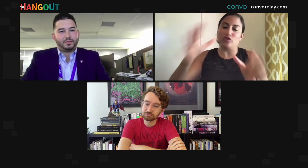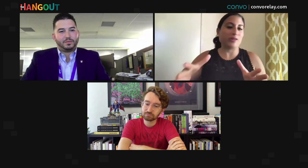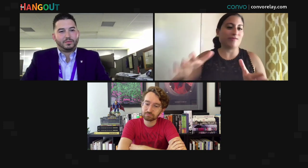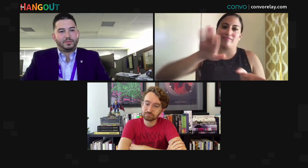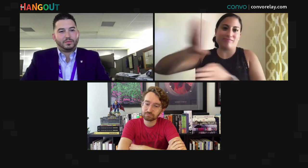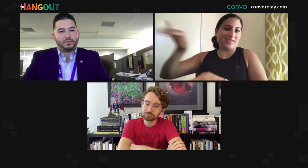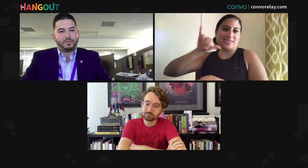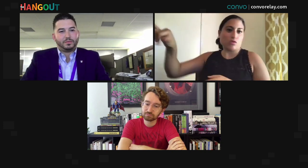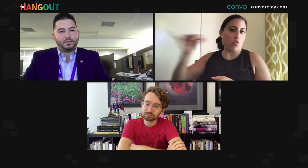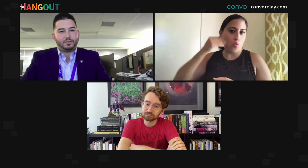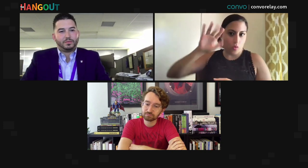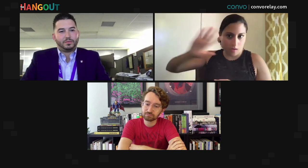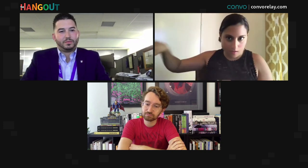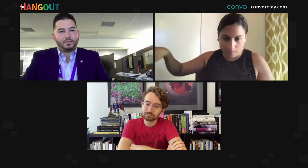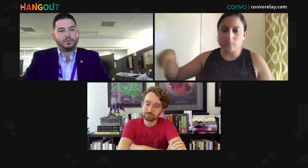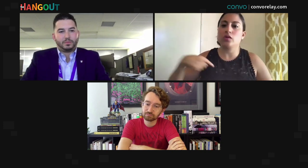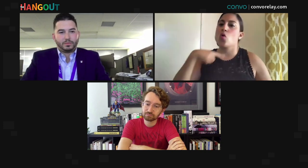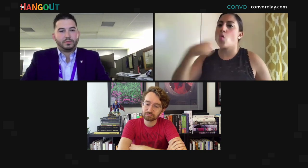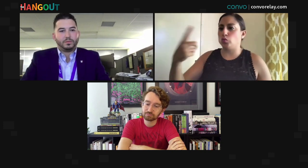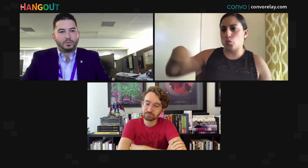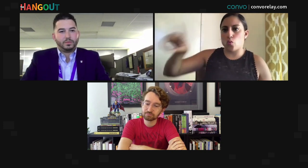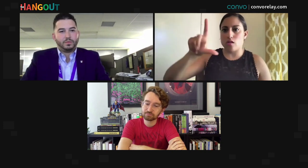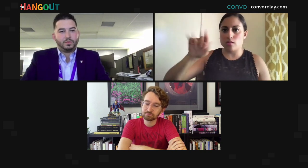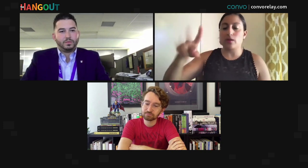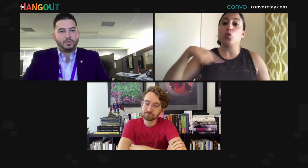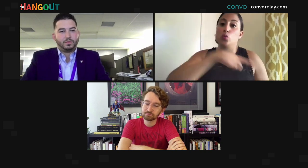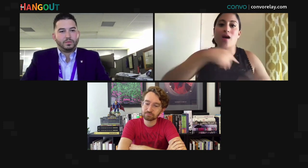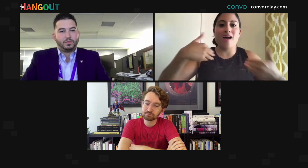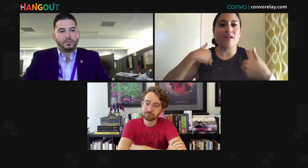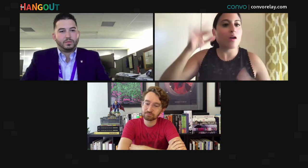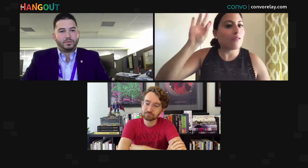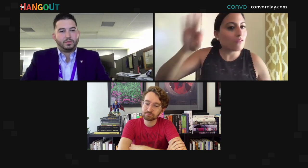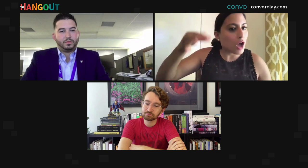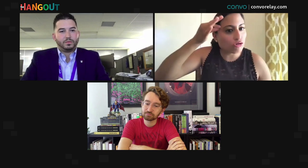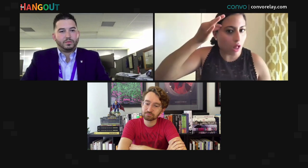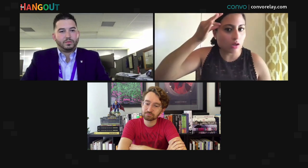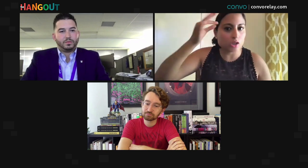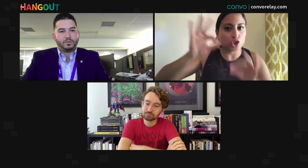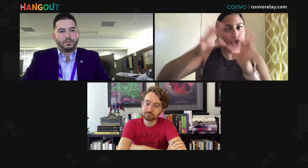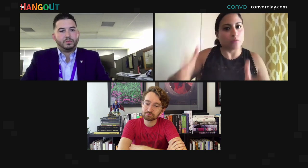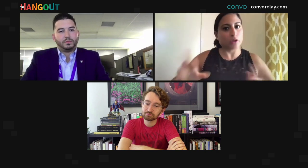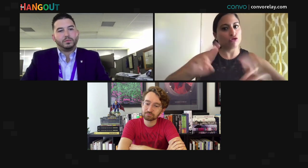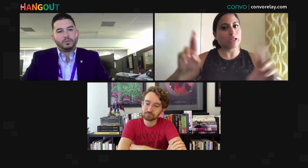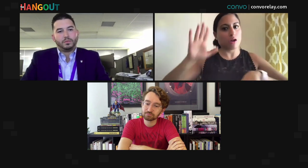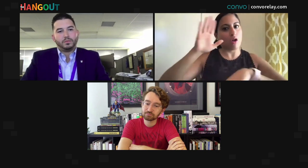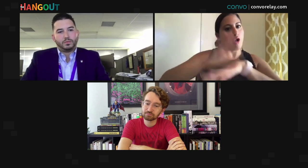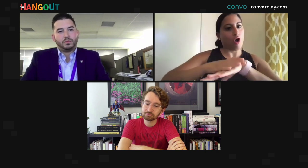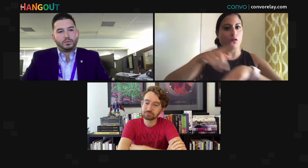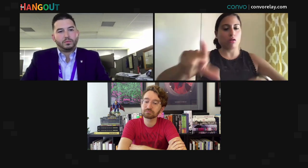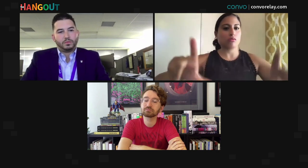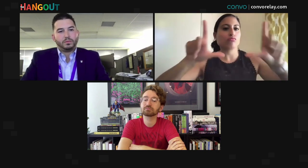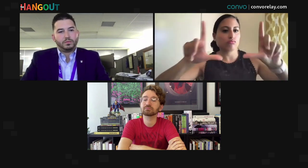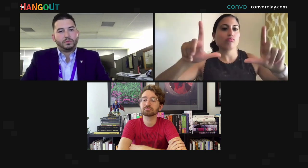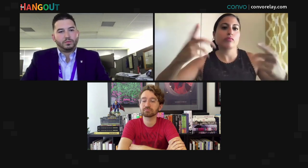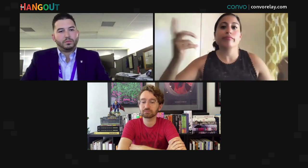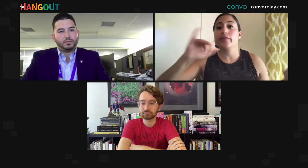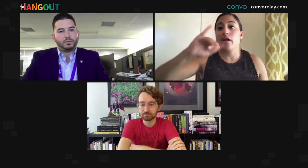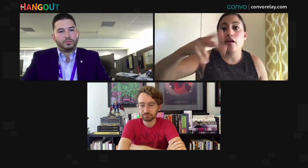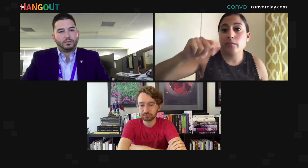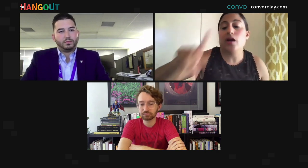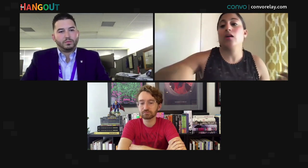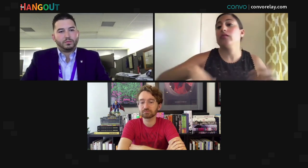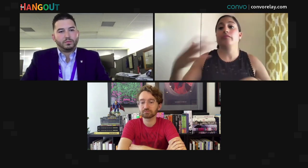we had a lot of different ideas. And I know we would just have the interpreter who's live stay home. And we told them they had